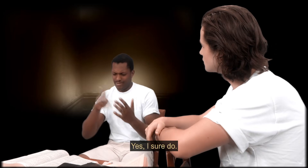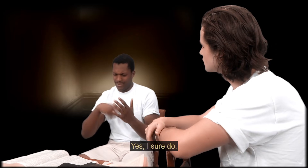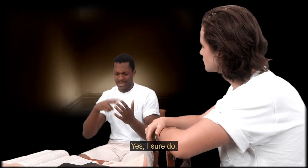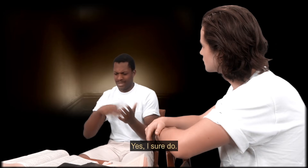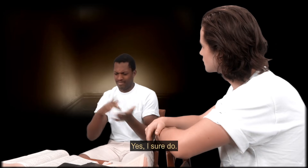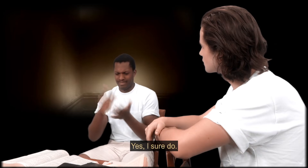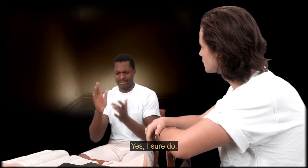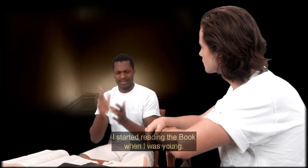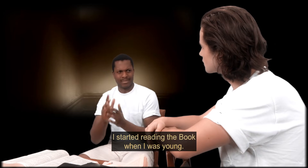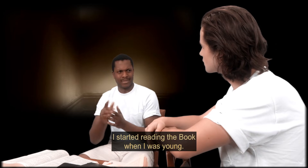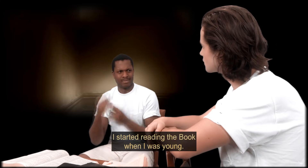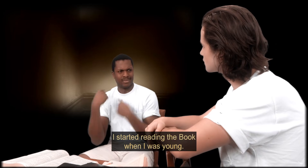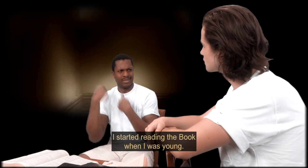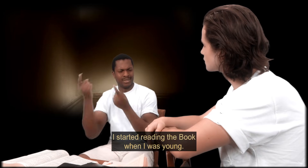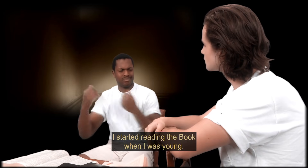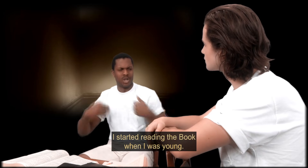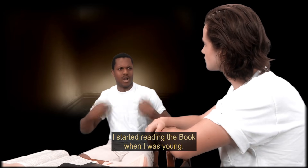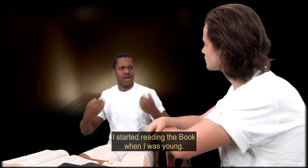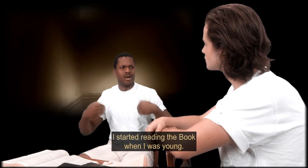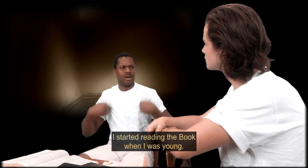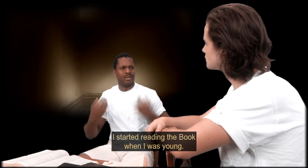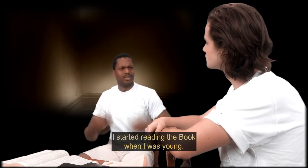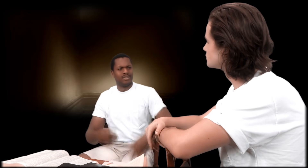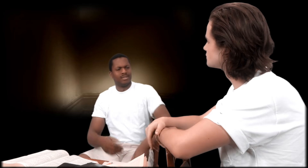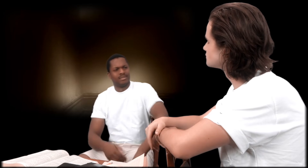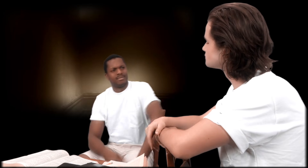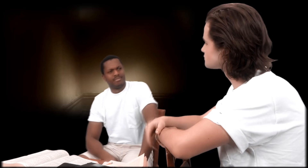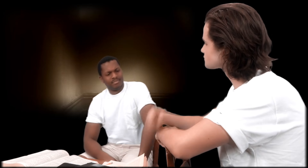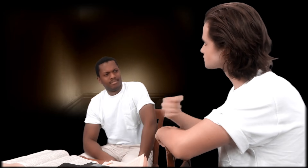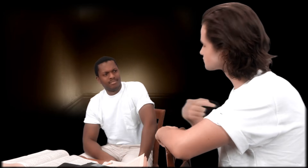Yes, I showed you. I started reading the book when I was young.